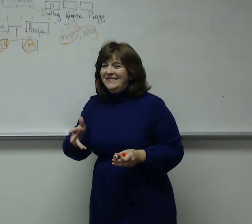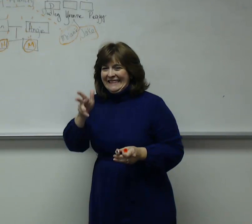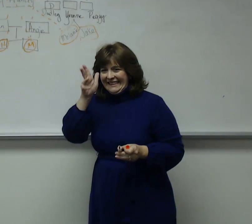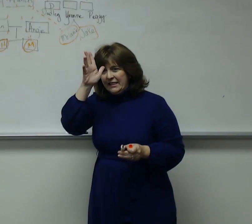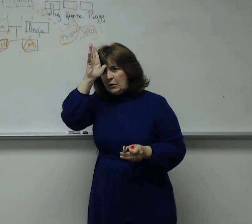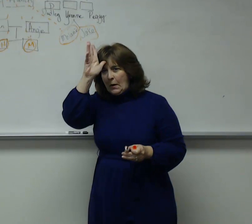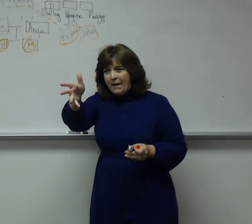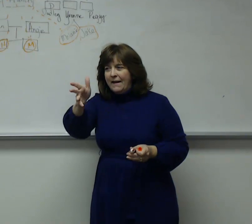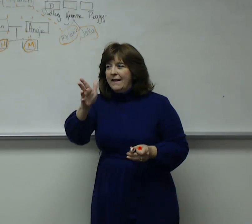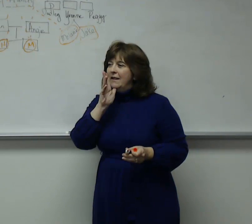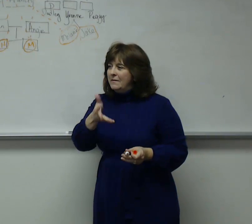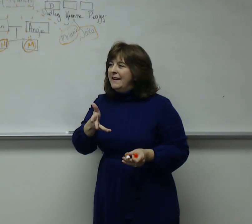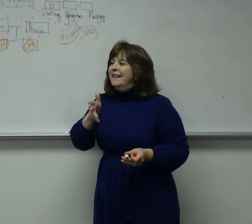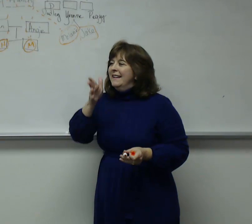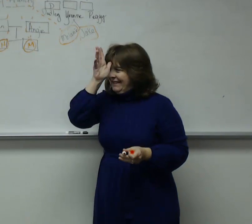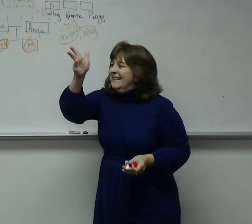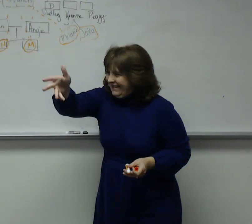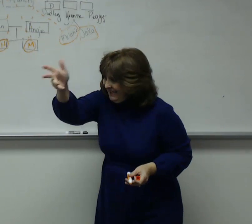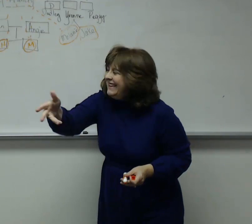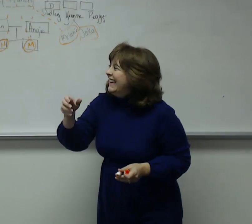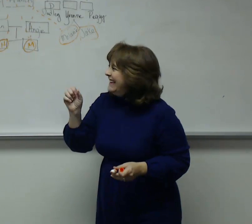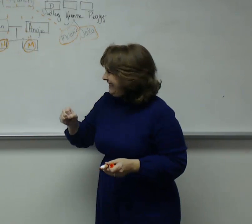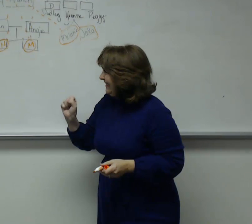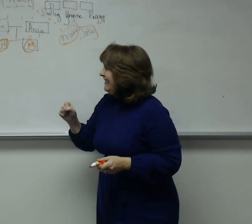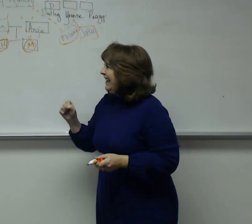Shake it out there a few times. Yes, it's way down the